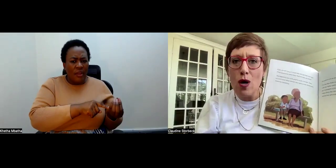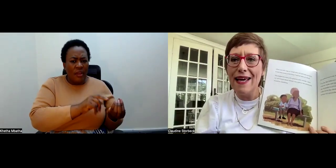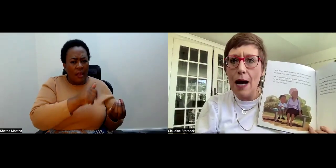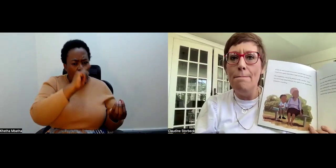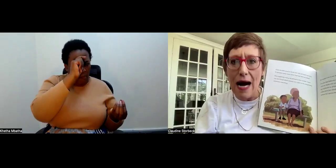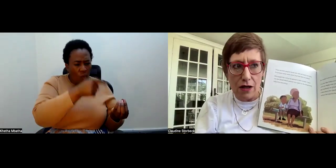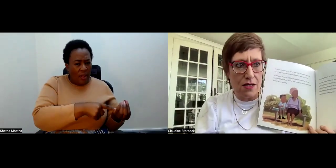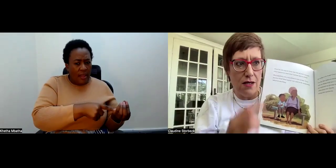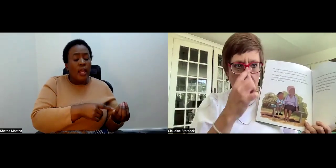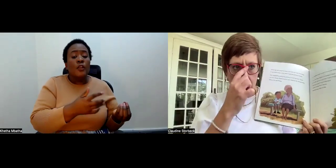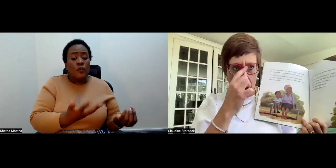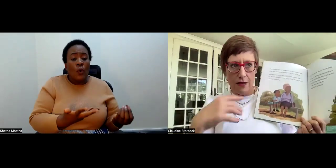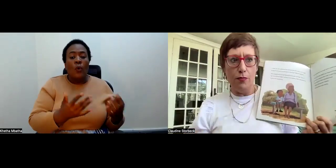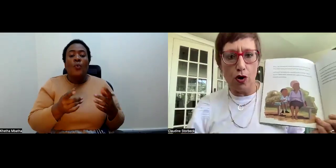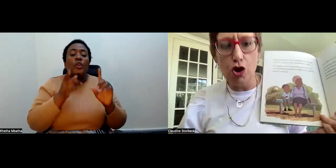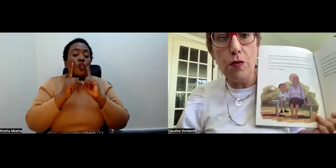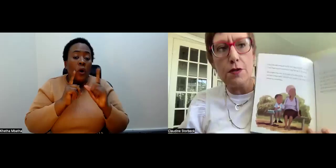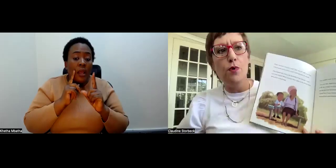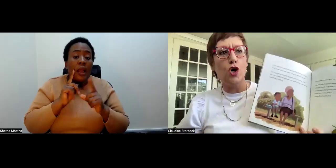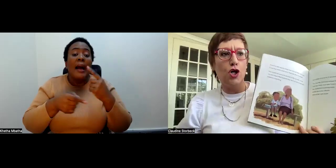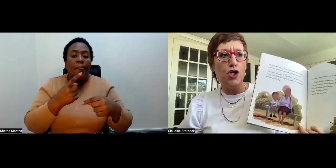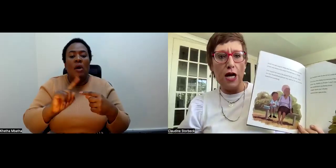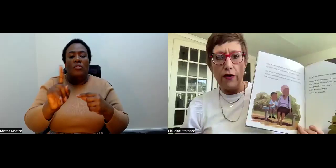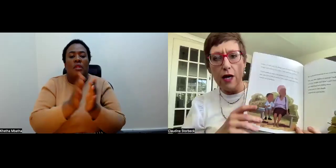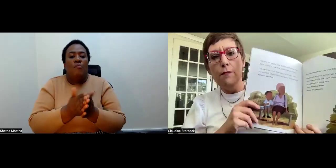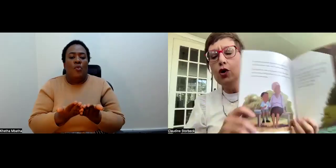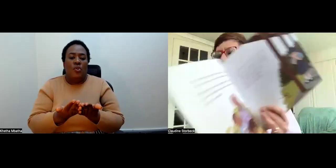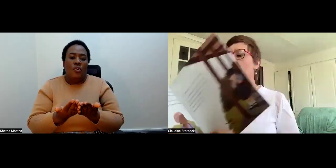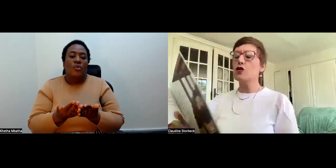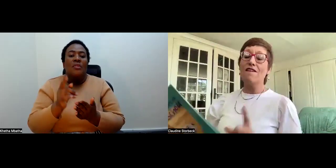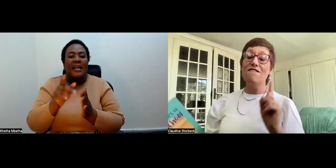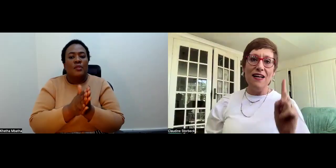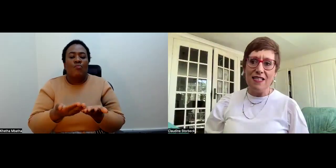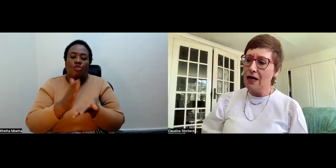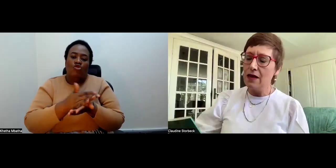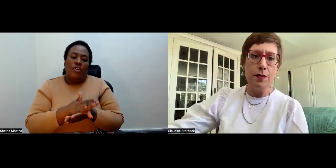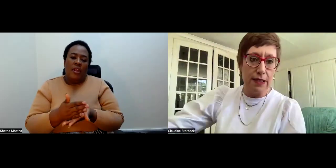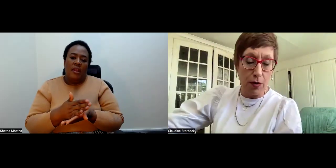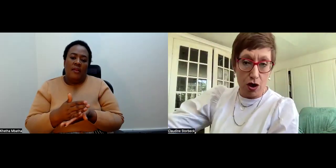just talking about the book. So it's book sharing. Book sharing is one of the